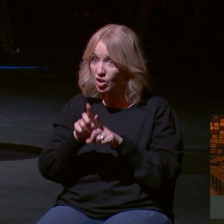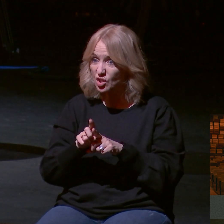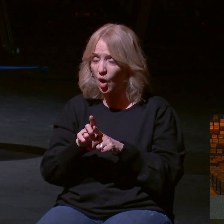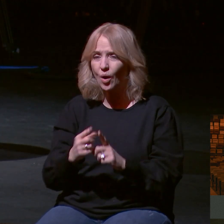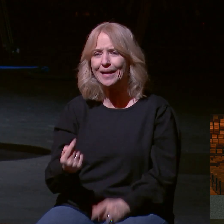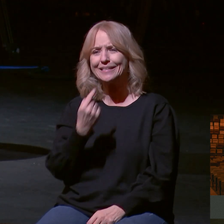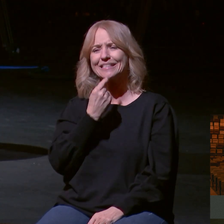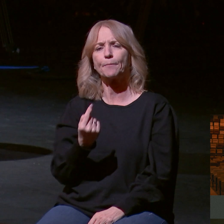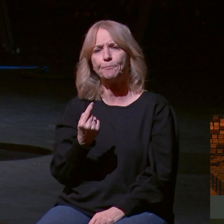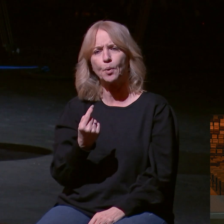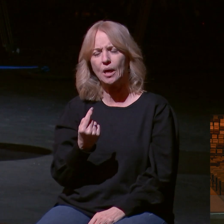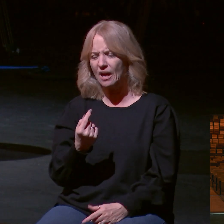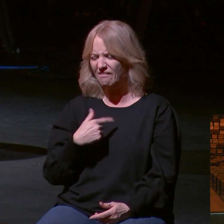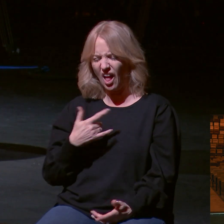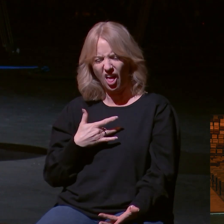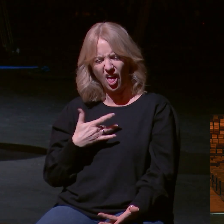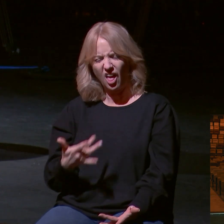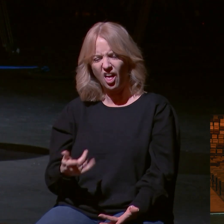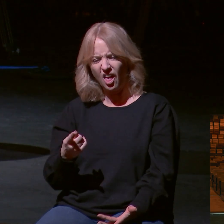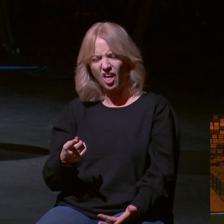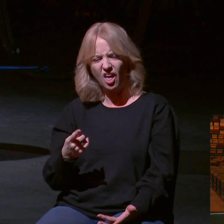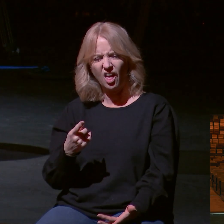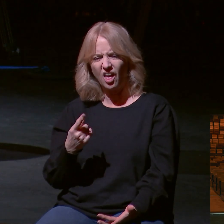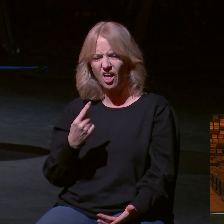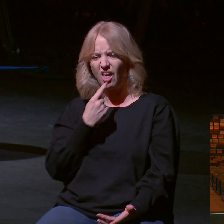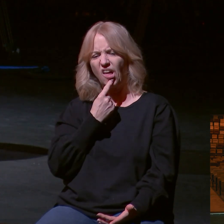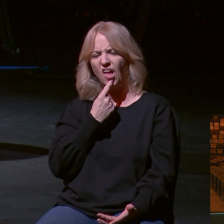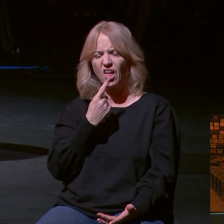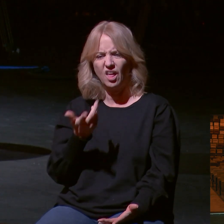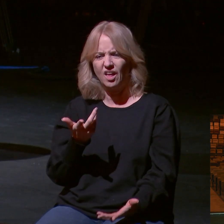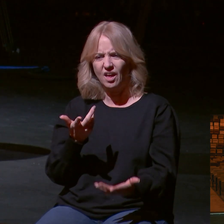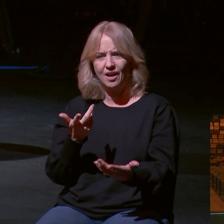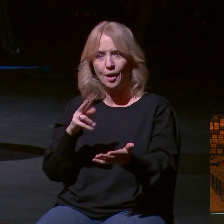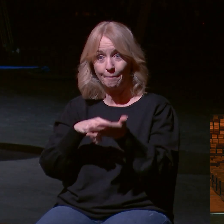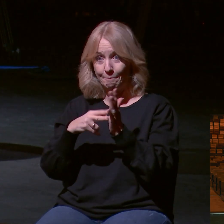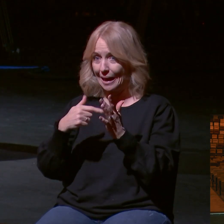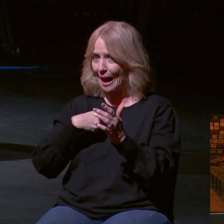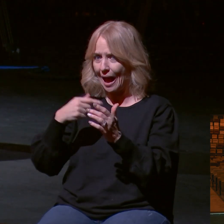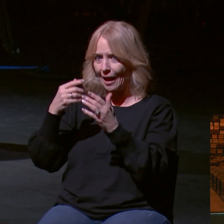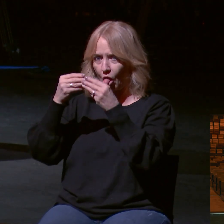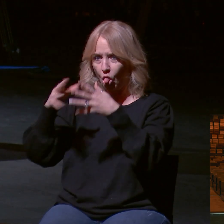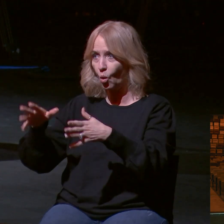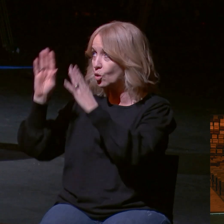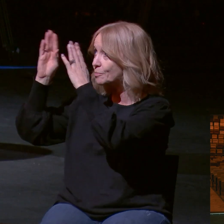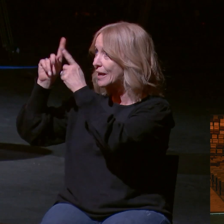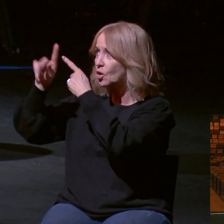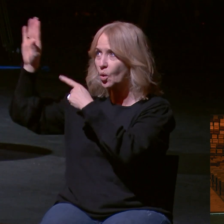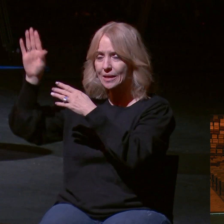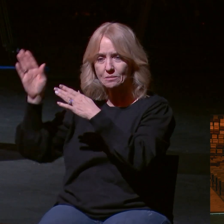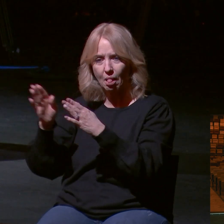God is doing in the midst of it. His plans are far greater than any disappointment we face. And you will